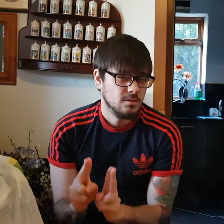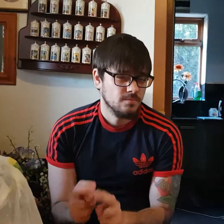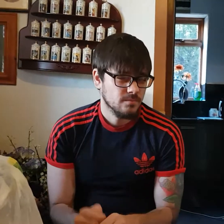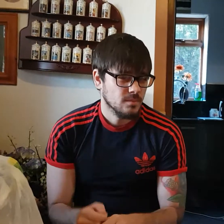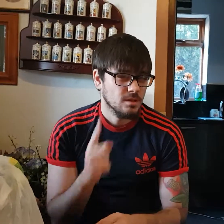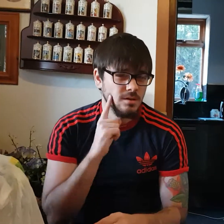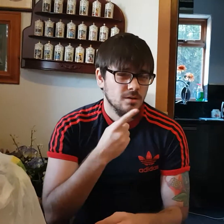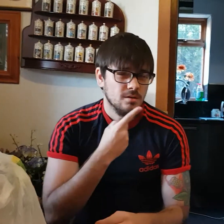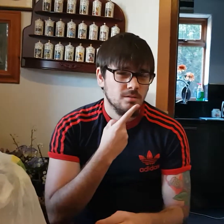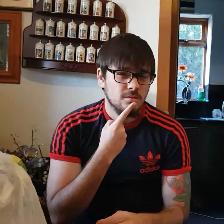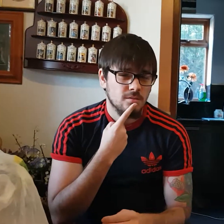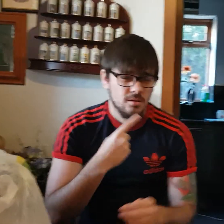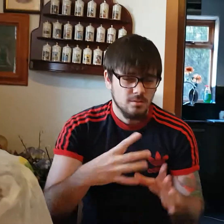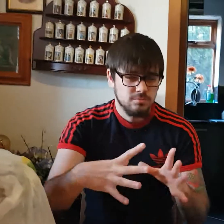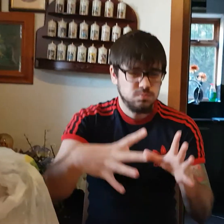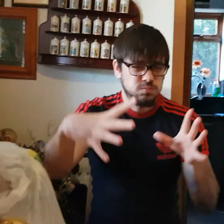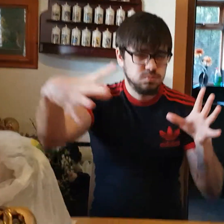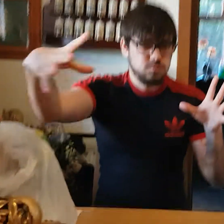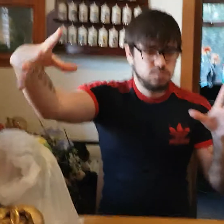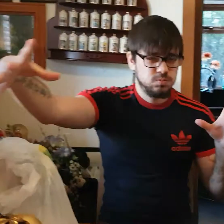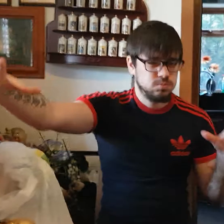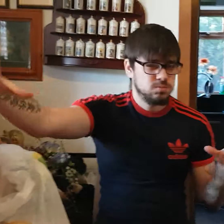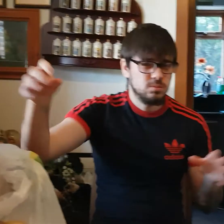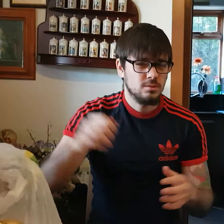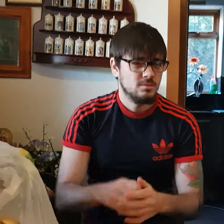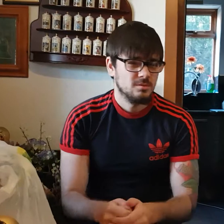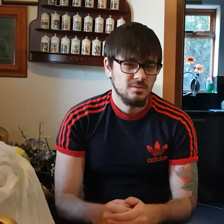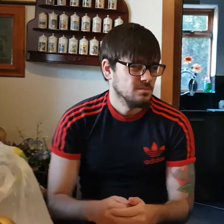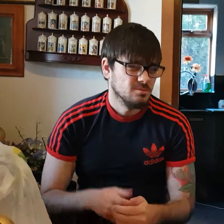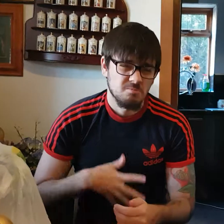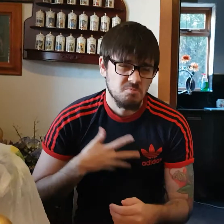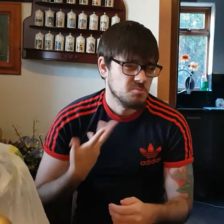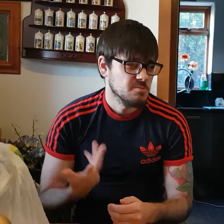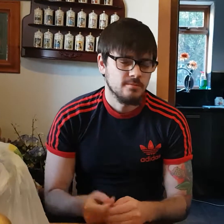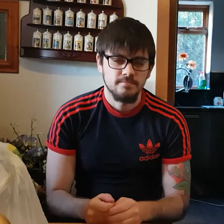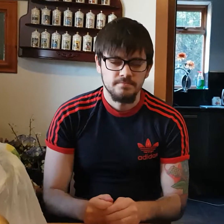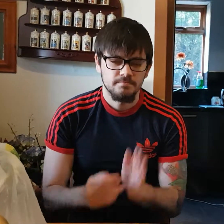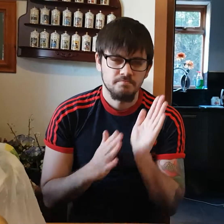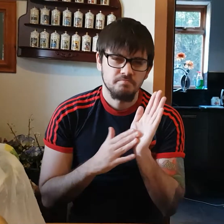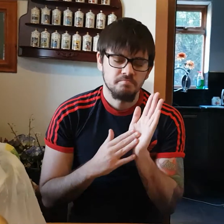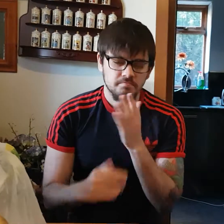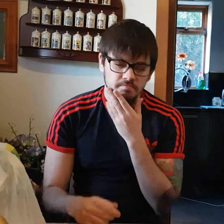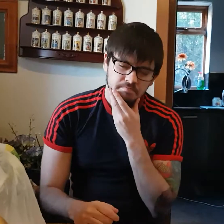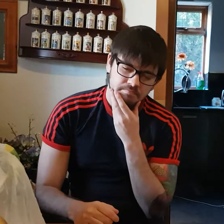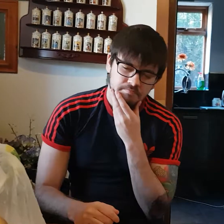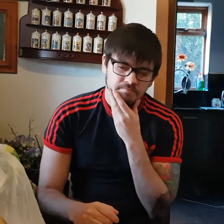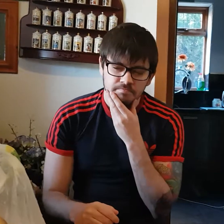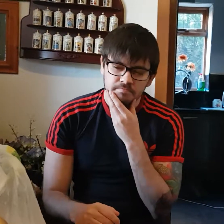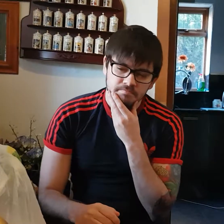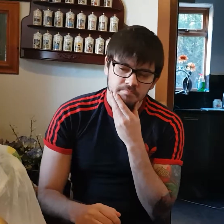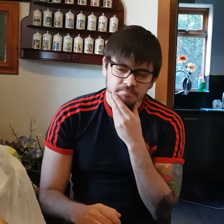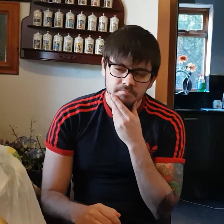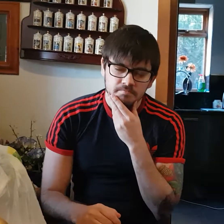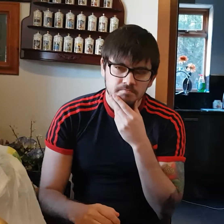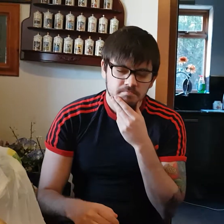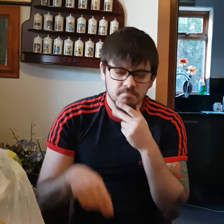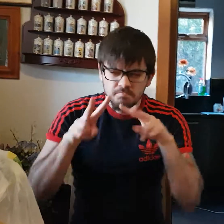the amount of deaf people are dwindling. There's loads of hearing people. I just didn't like it. So my mum